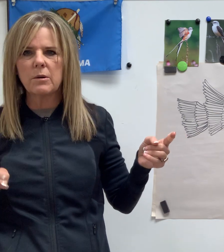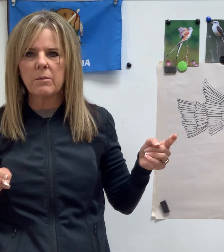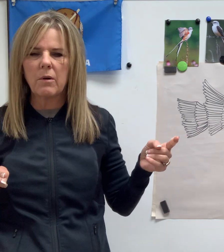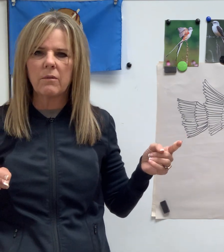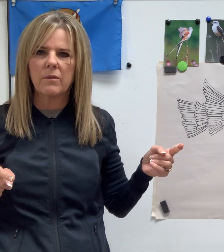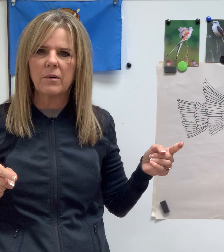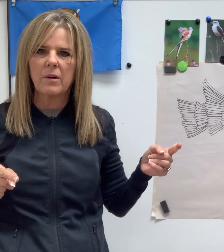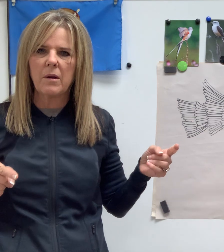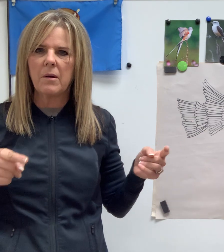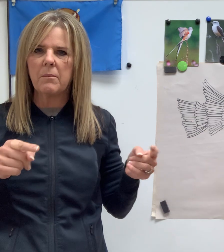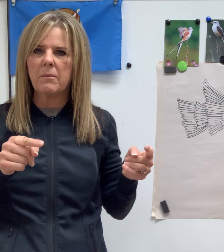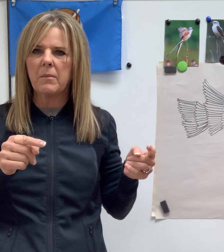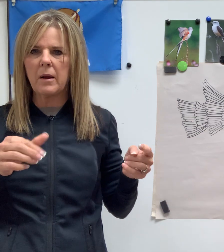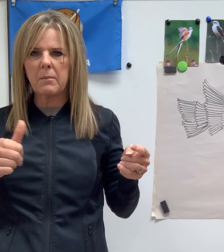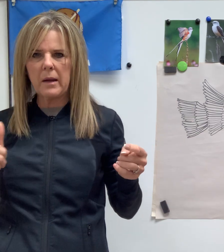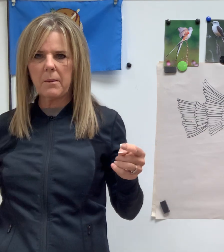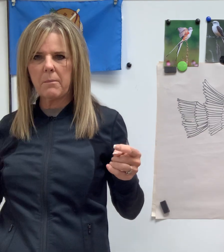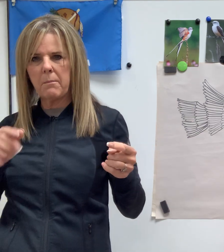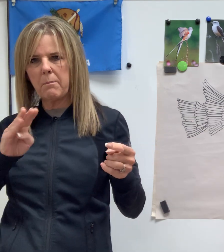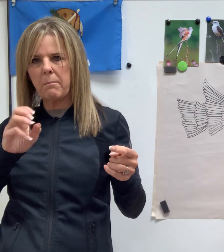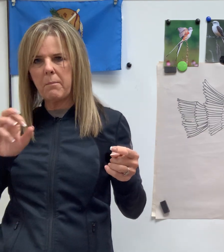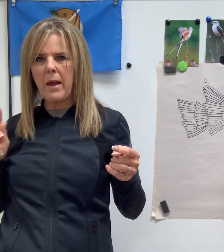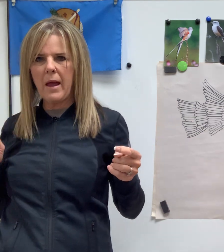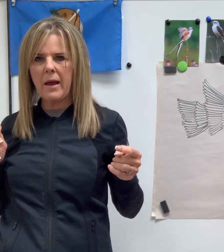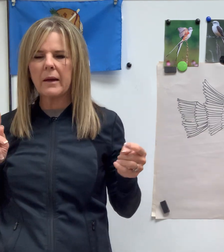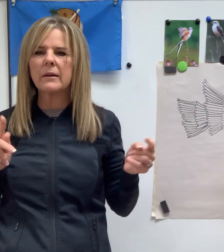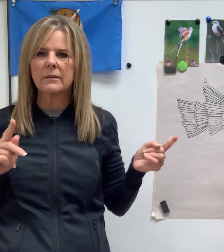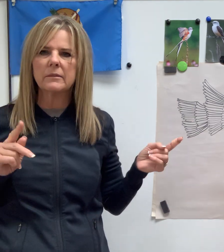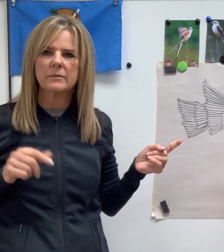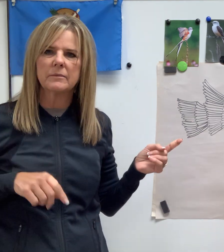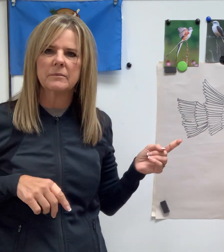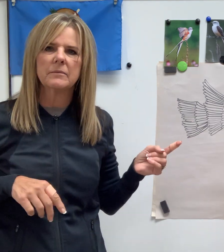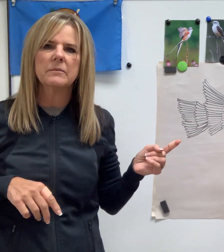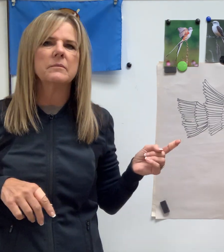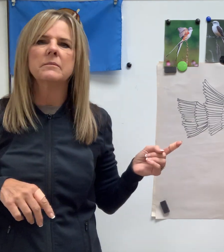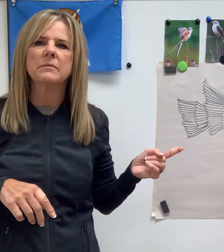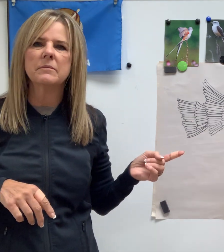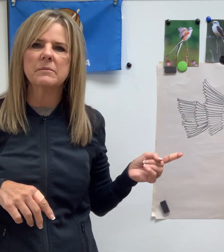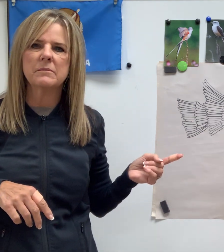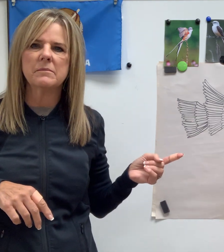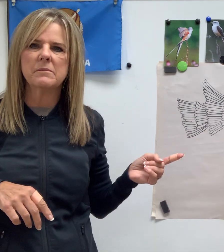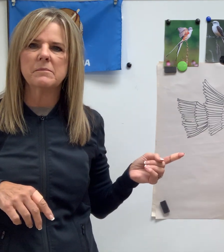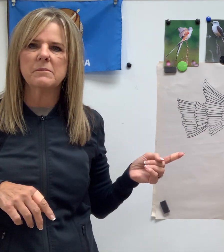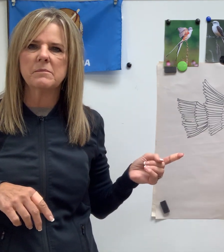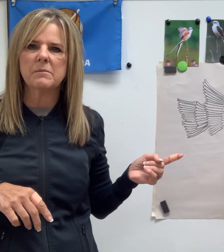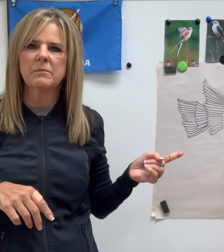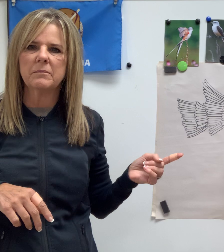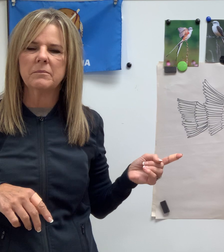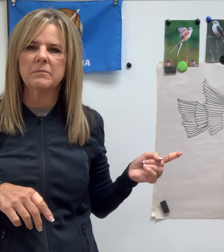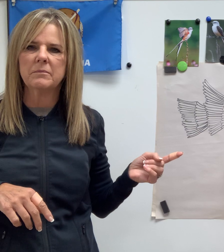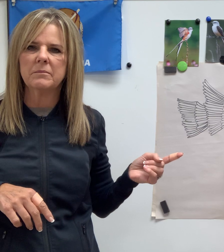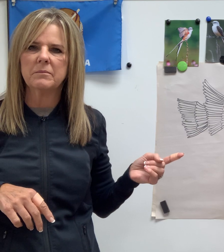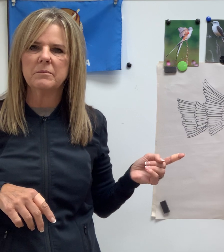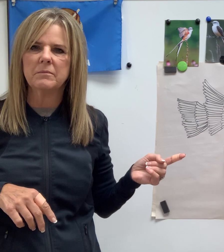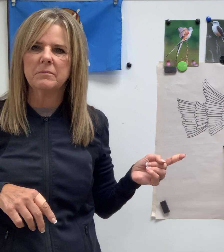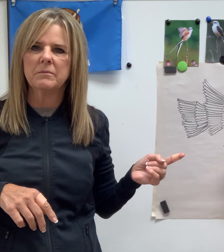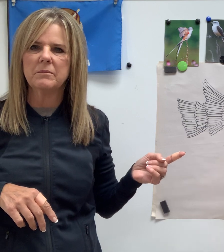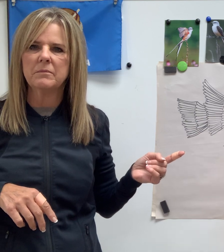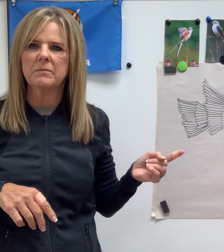gonna make it back just a little bit. We're gonna make it touch here in just a second. We're just gonna make it extend a little